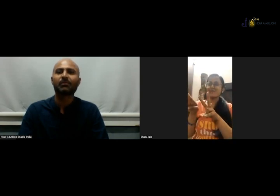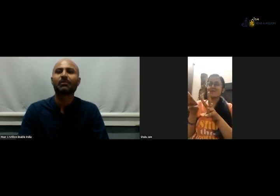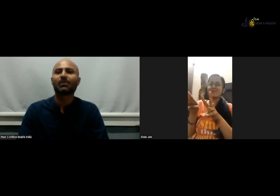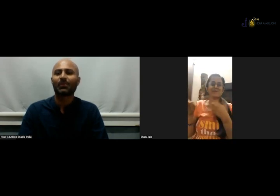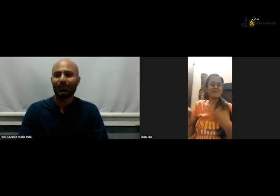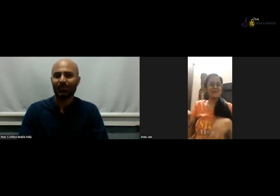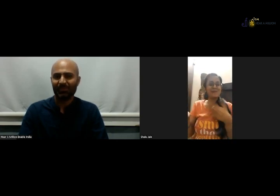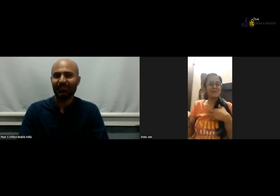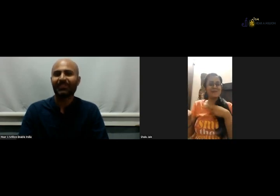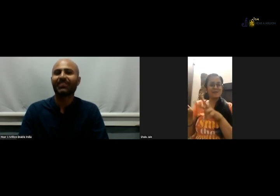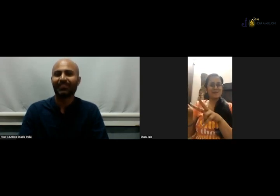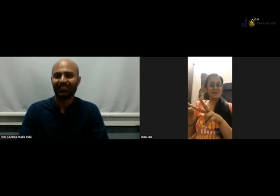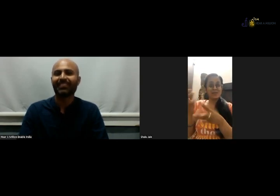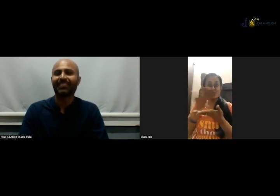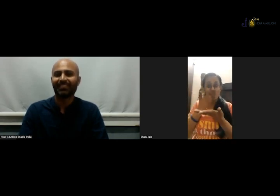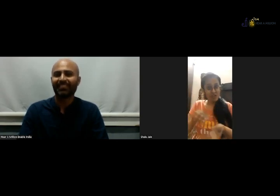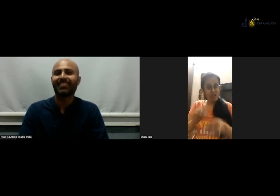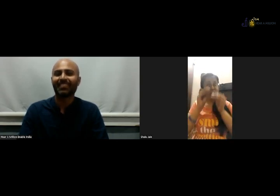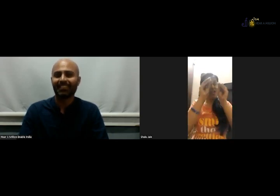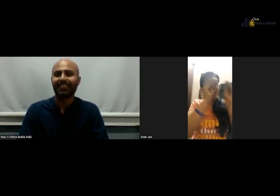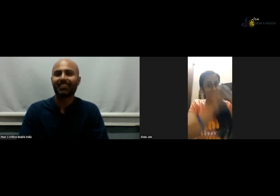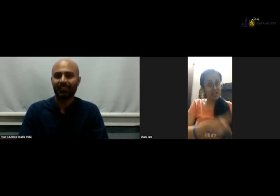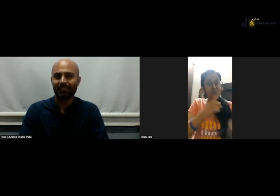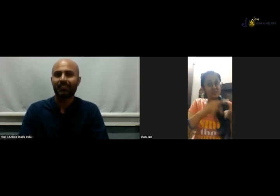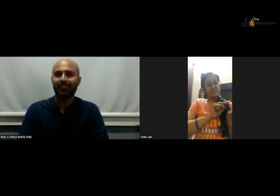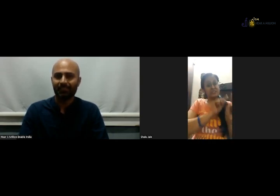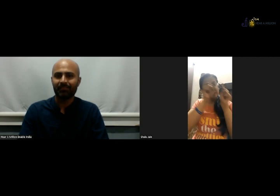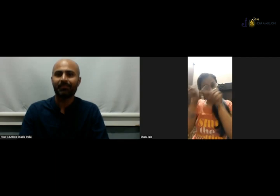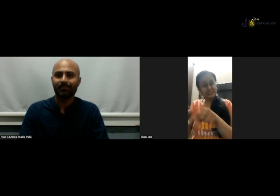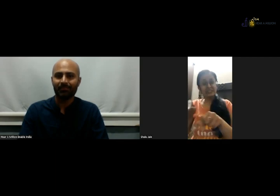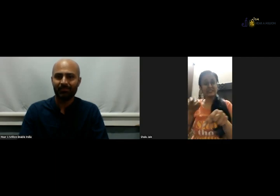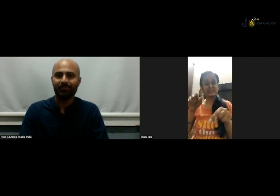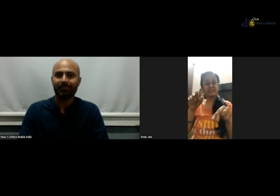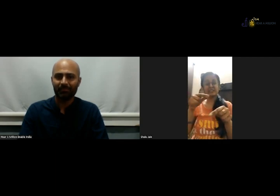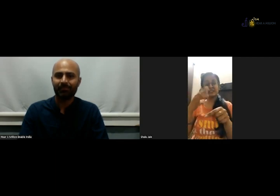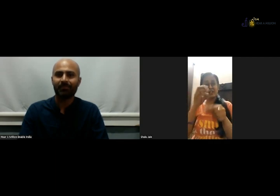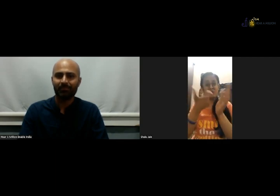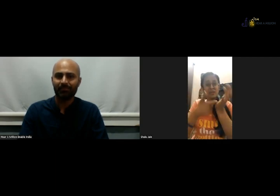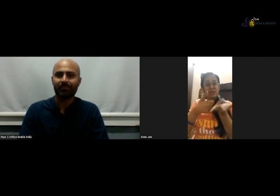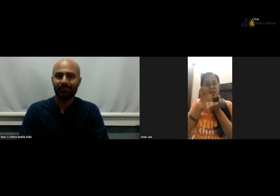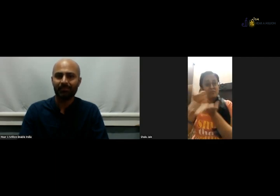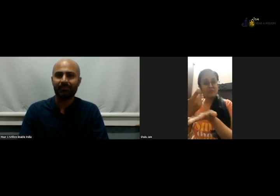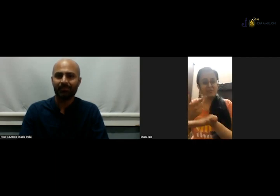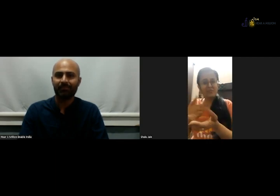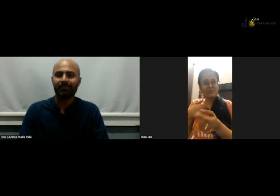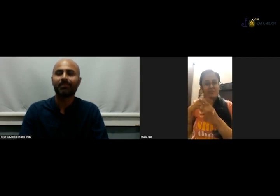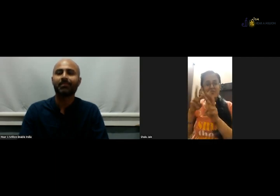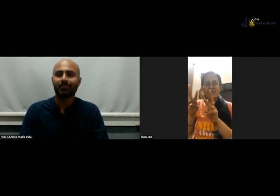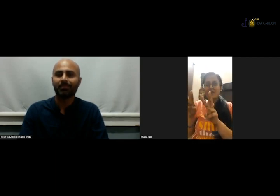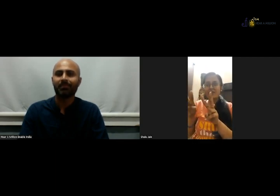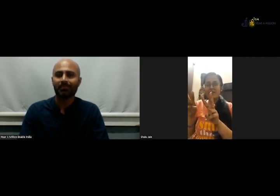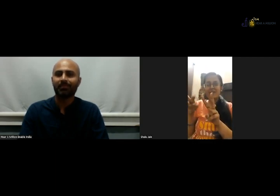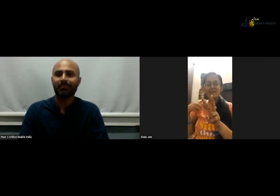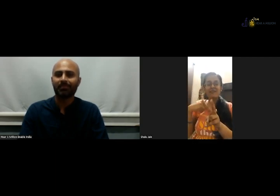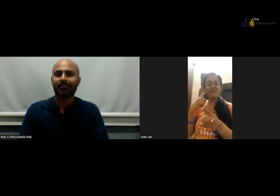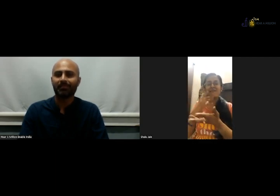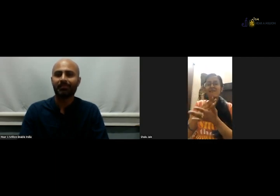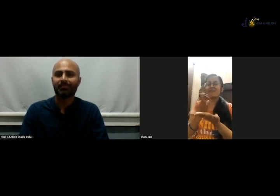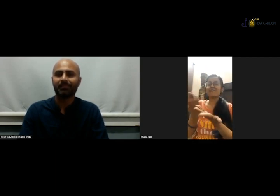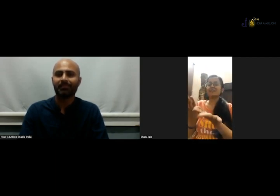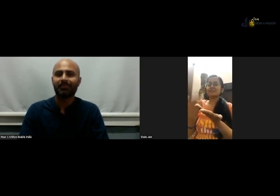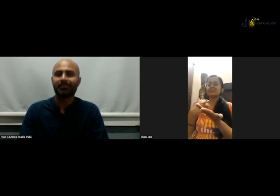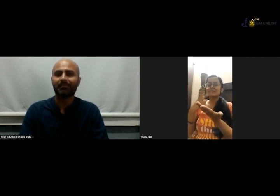well, and I have to help my son, and I have to study as well. So she used to drop her son to